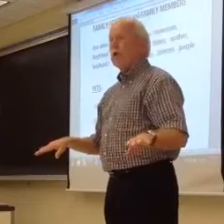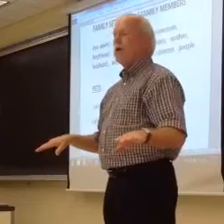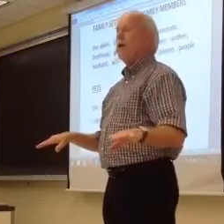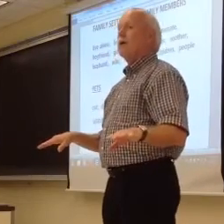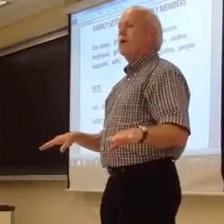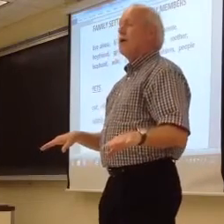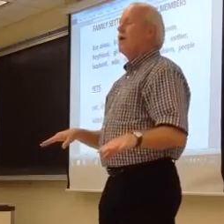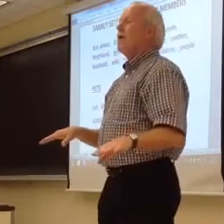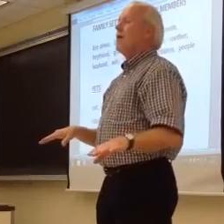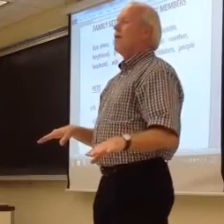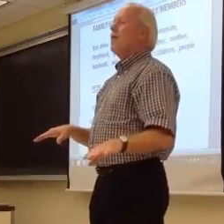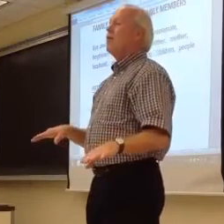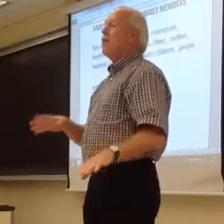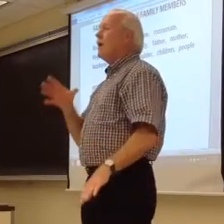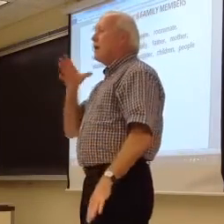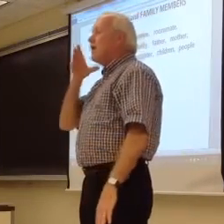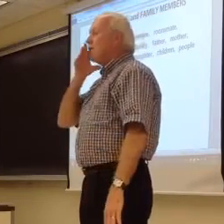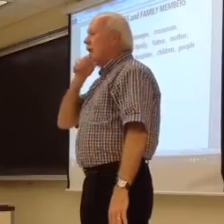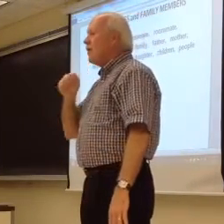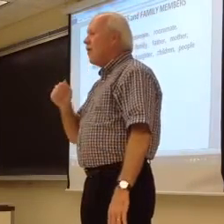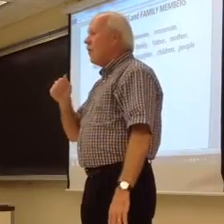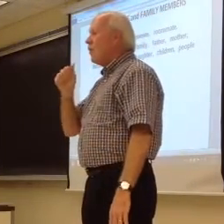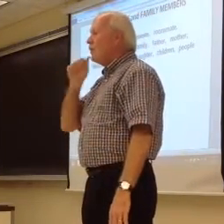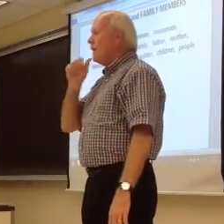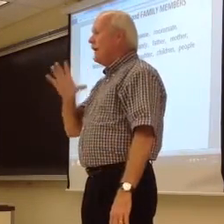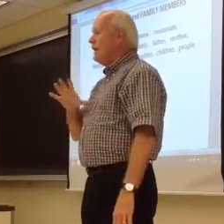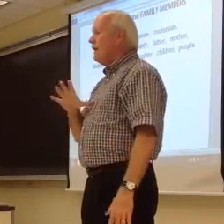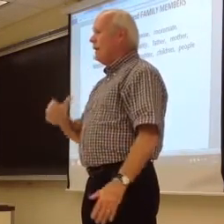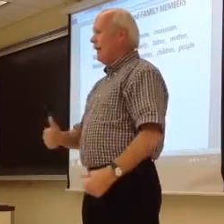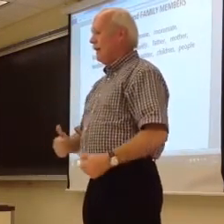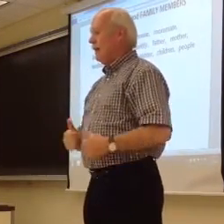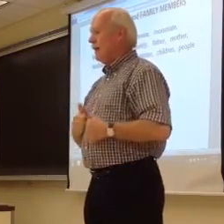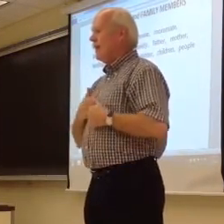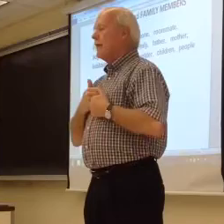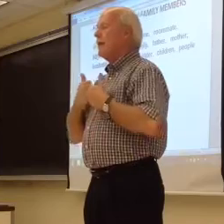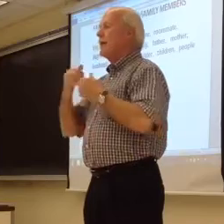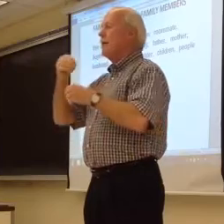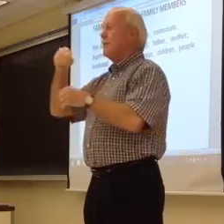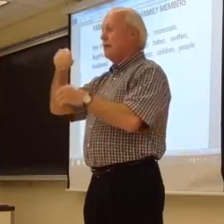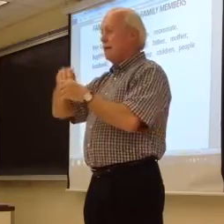children. There was an old lady.